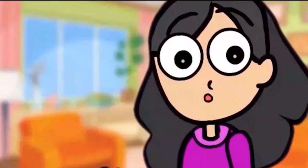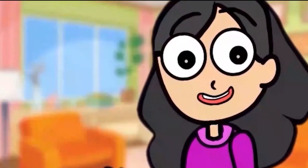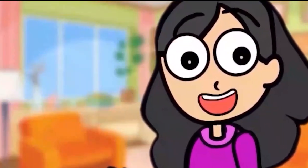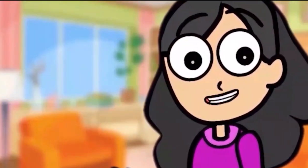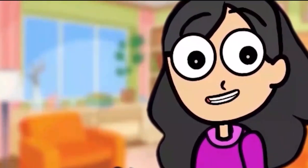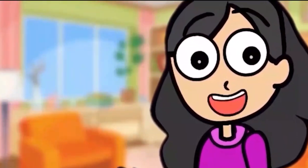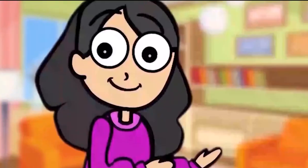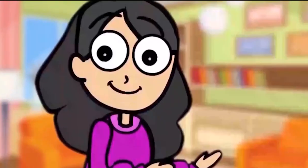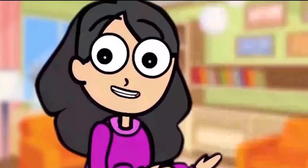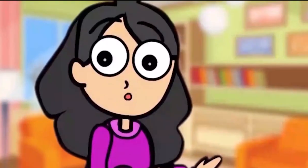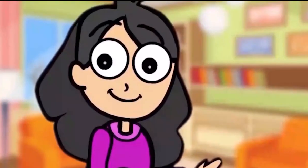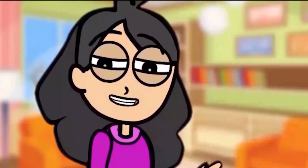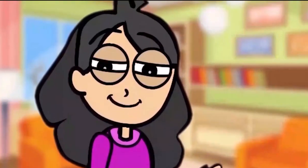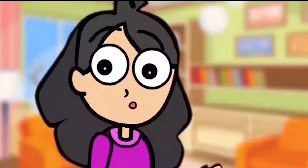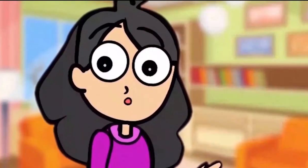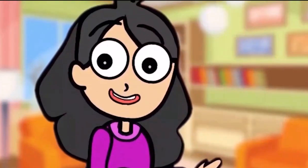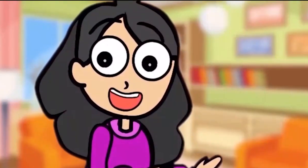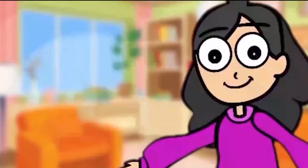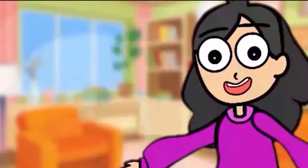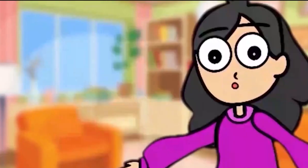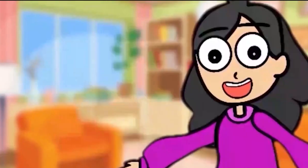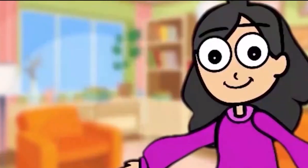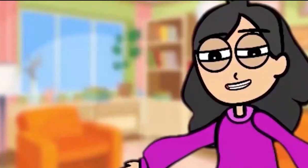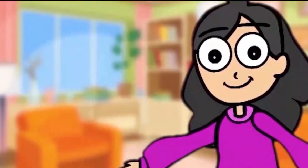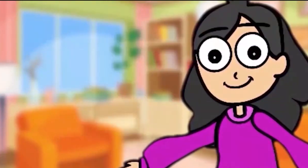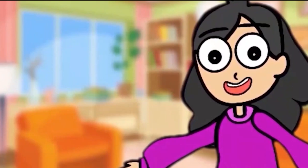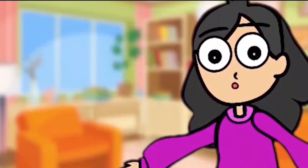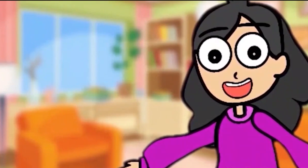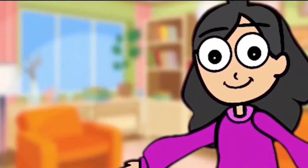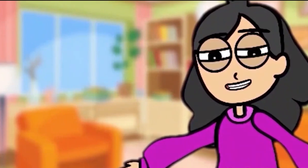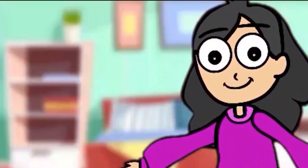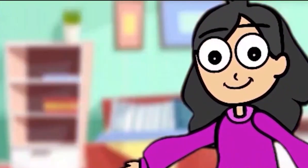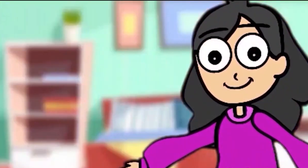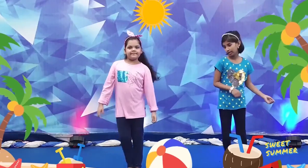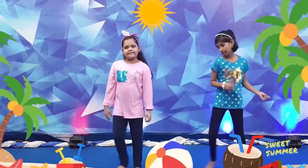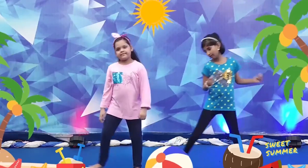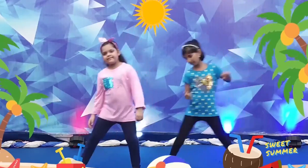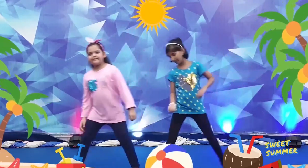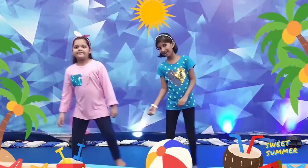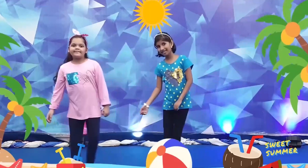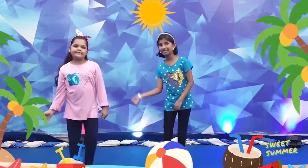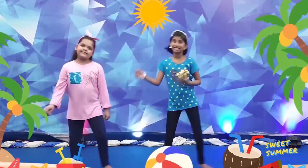some more fun. Come on, stand up and dance with us. Let's enjoy.